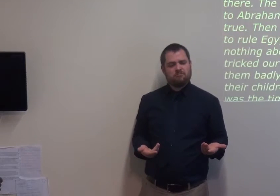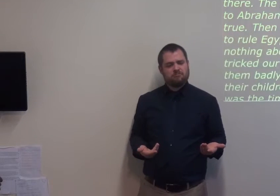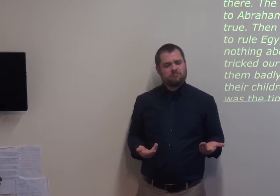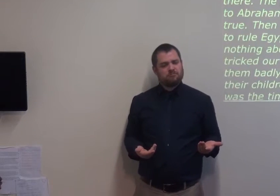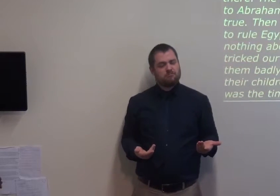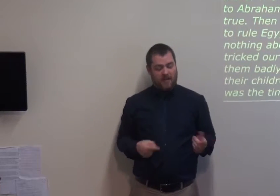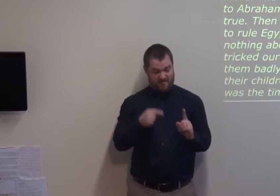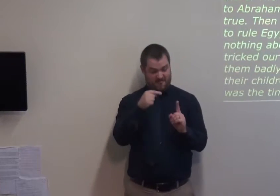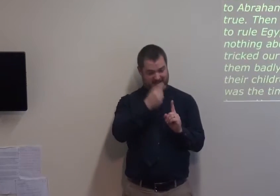This king tricked our people.